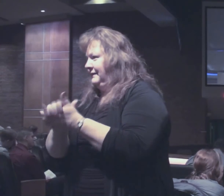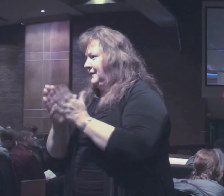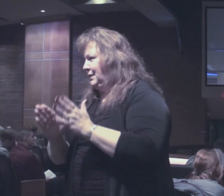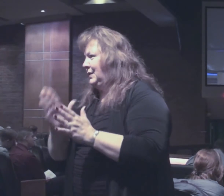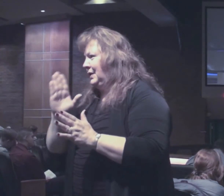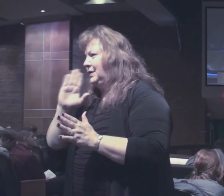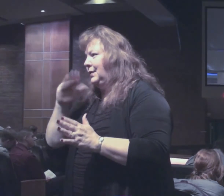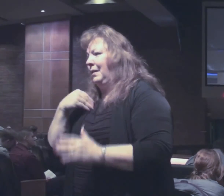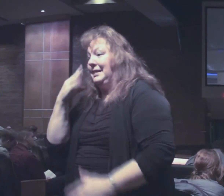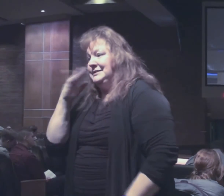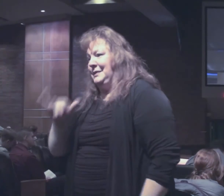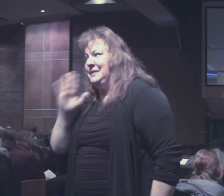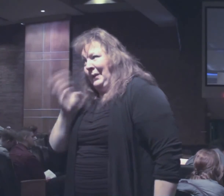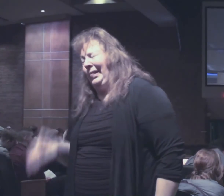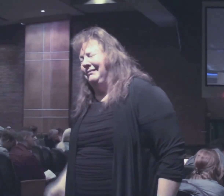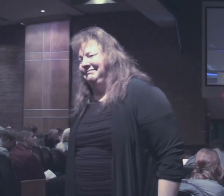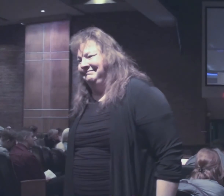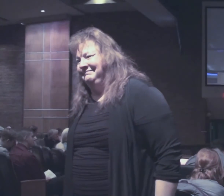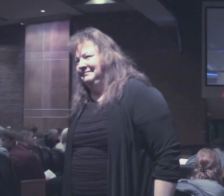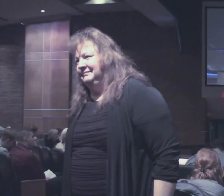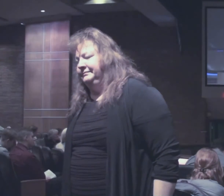degree or another.